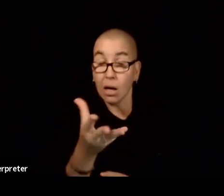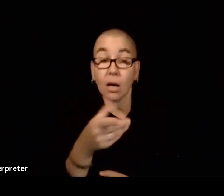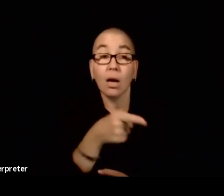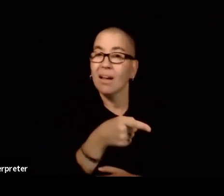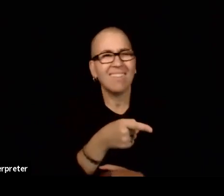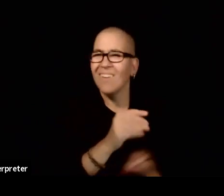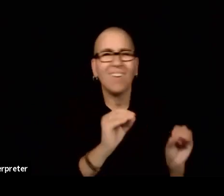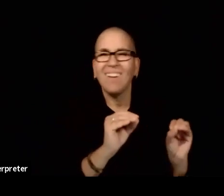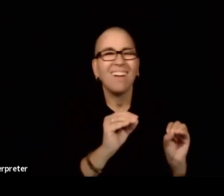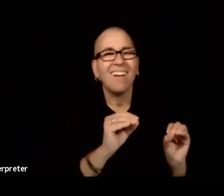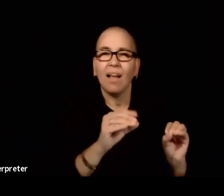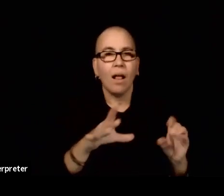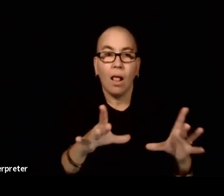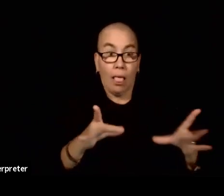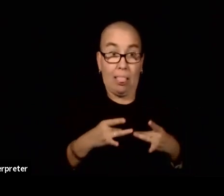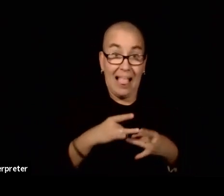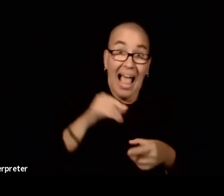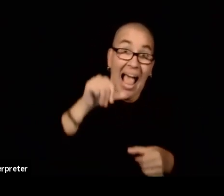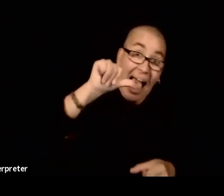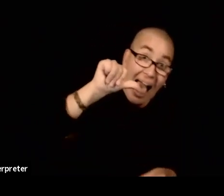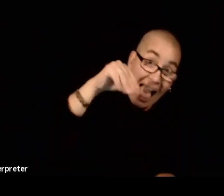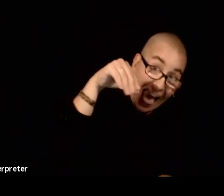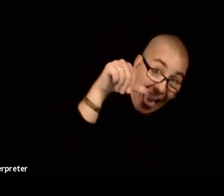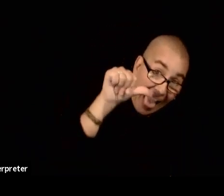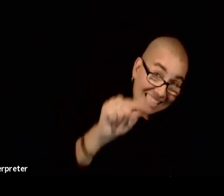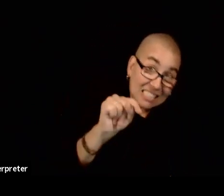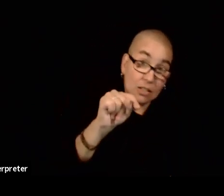will, of transmission. We've really seen,